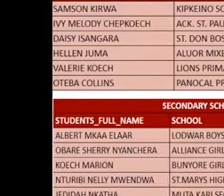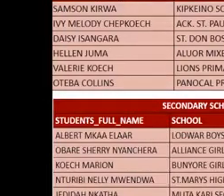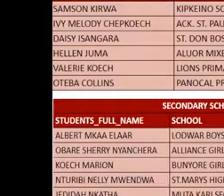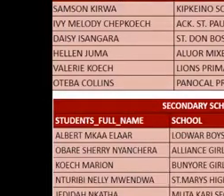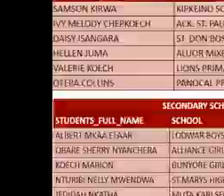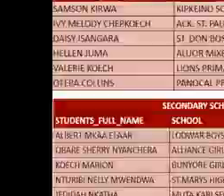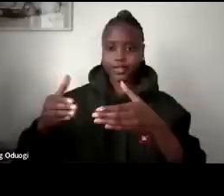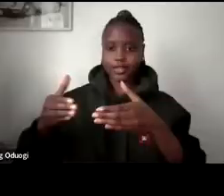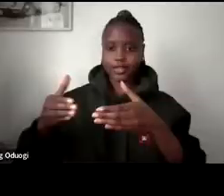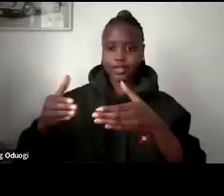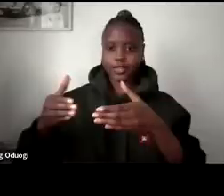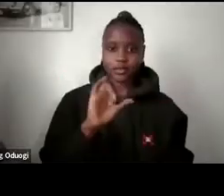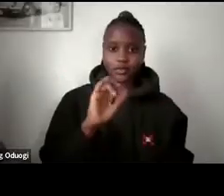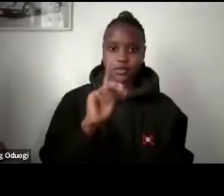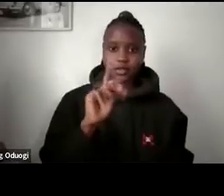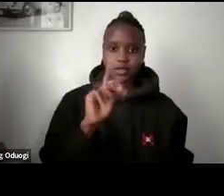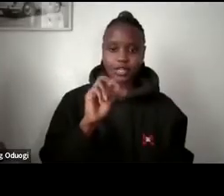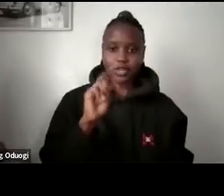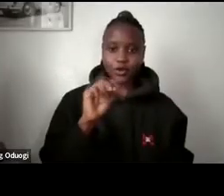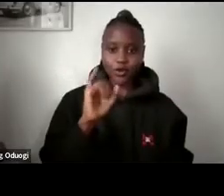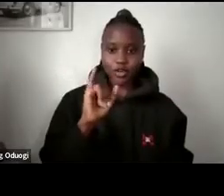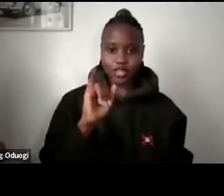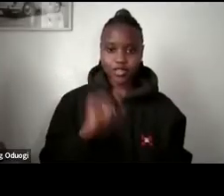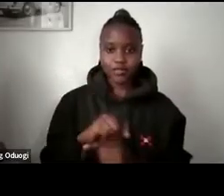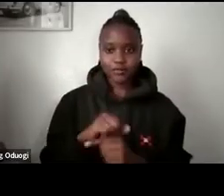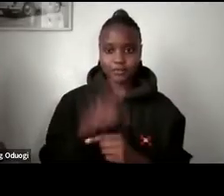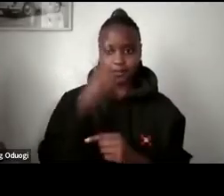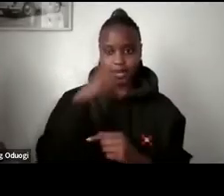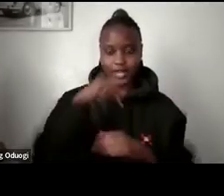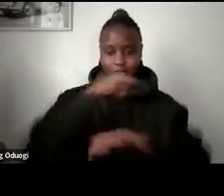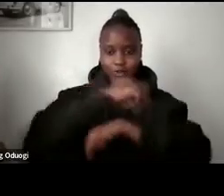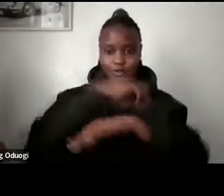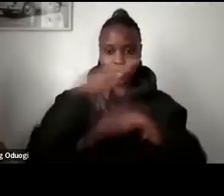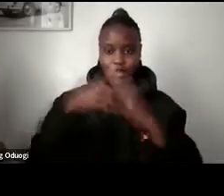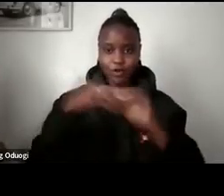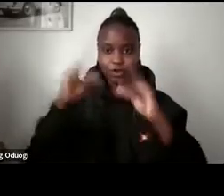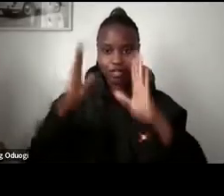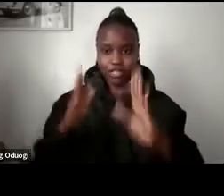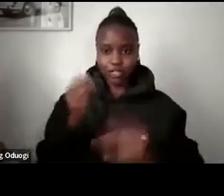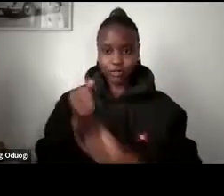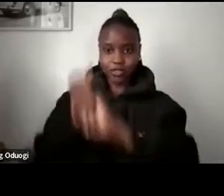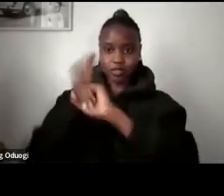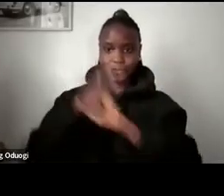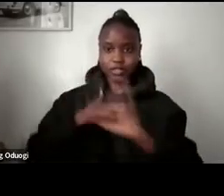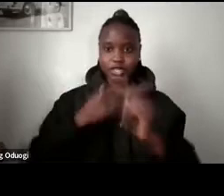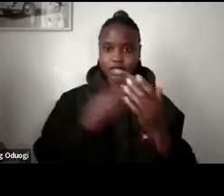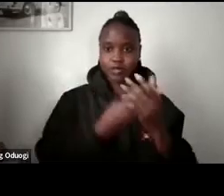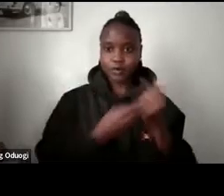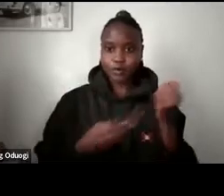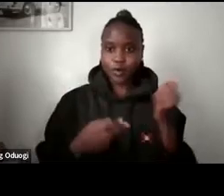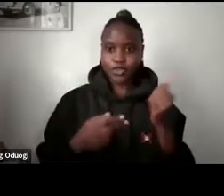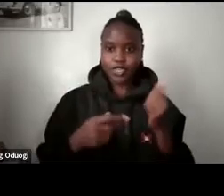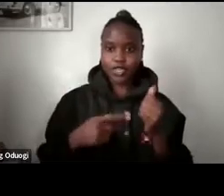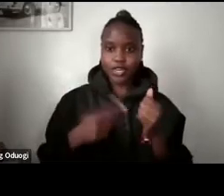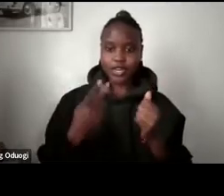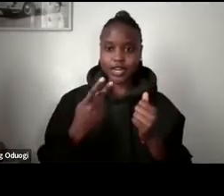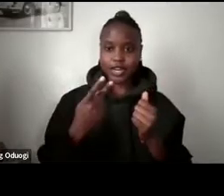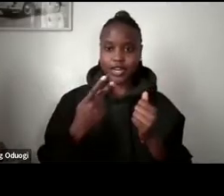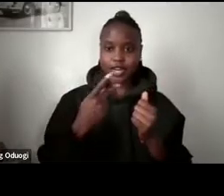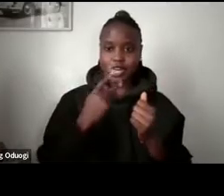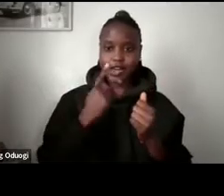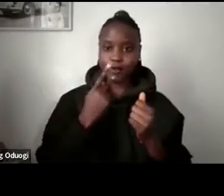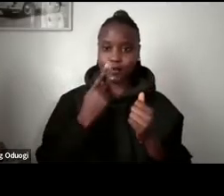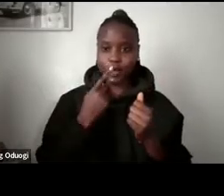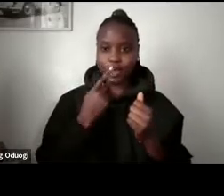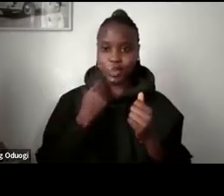Likoni Visually Impaired, and we have all the teachers who have been supporting us, both in Kakuma, Dadaab, in Nairobi, and the rest